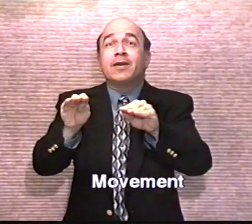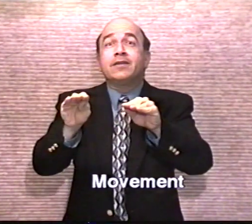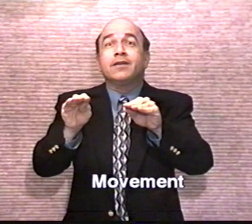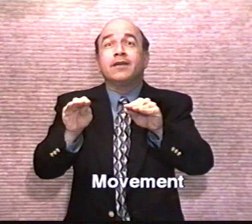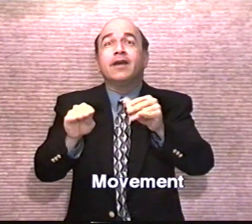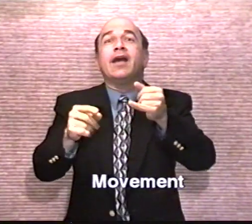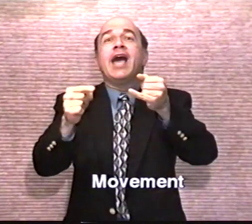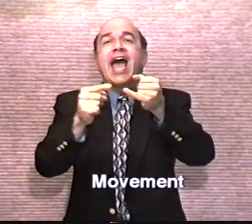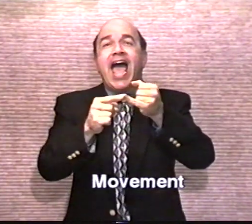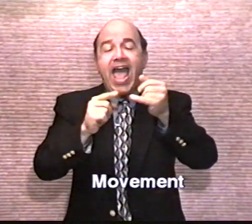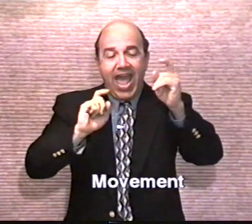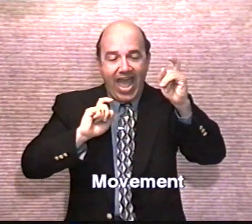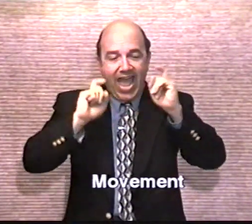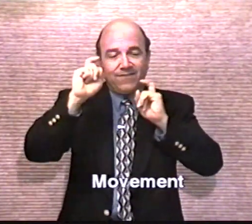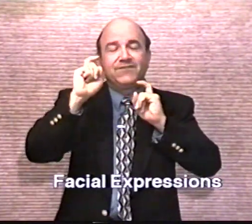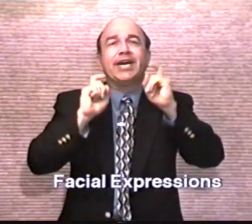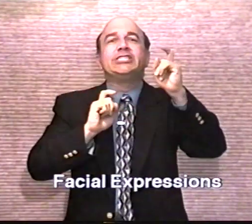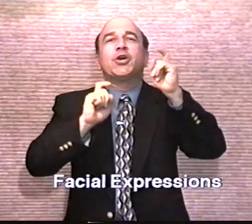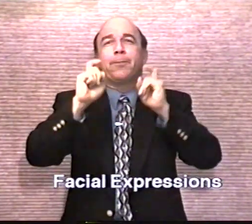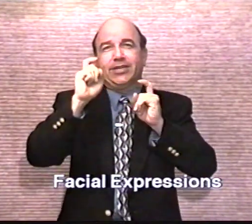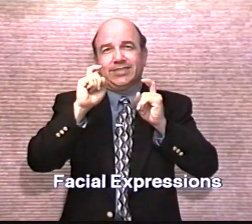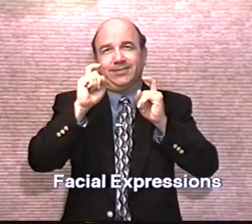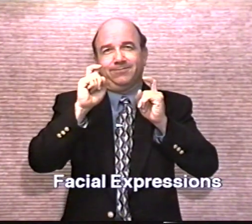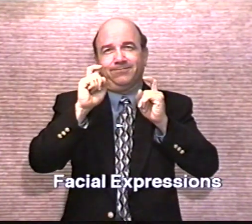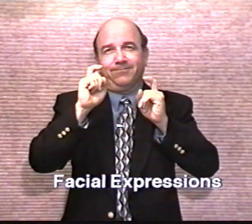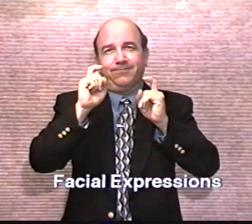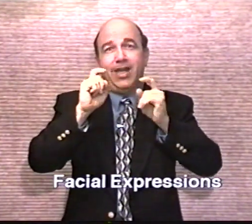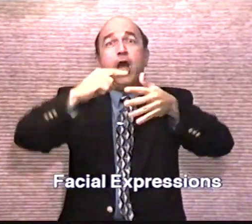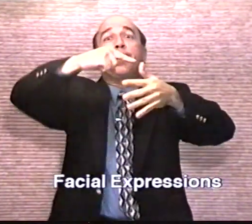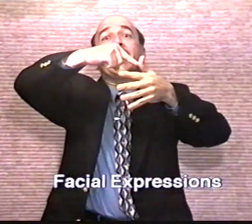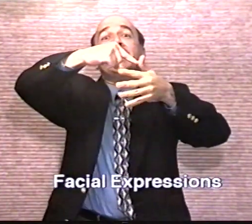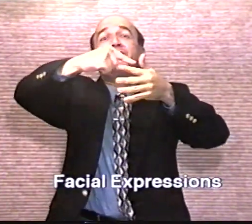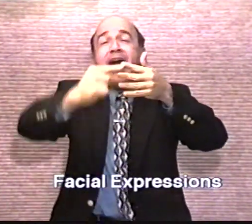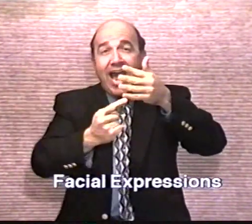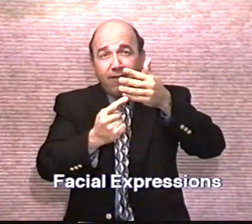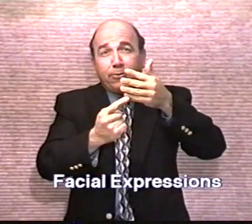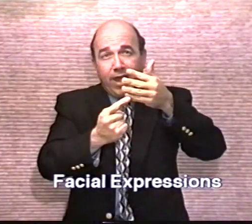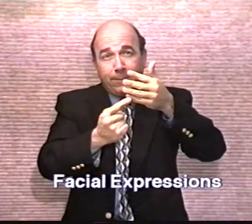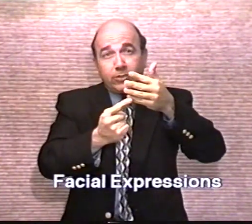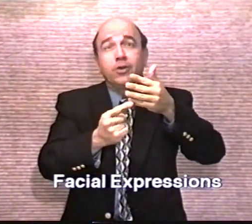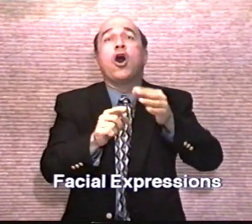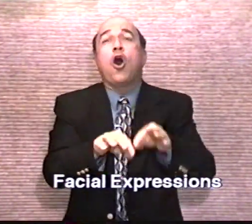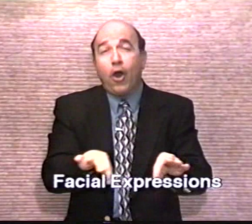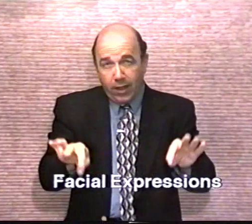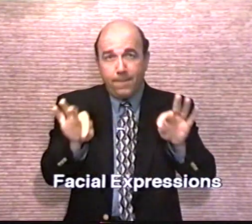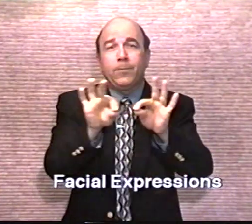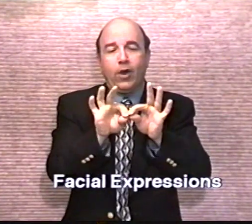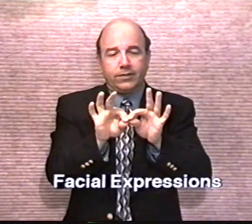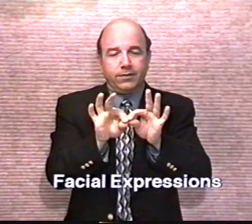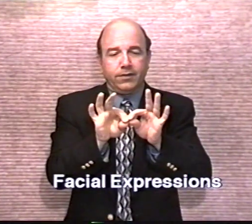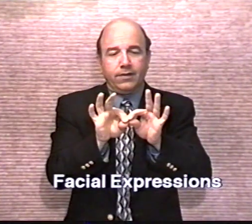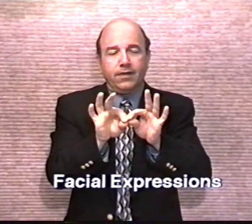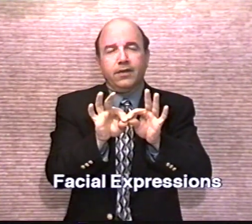movement, and facial expression. These 5 parameters are important.